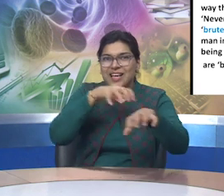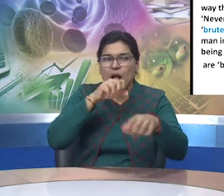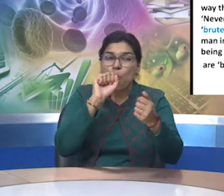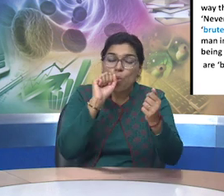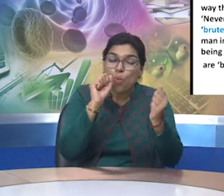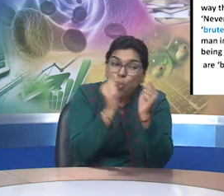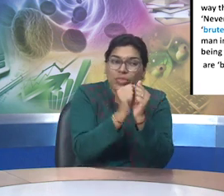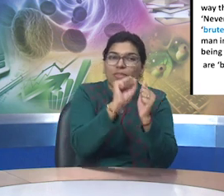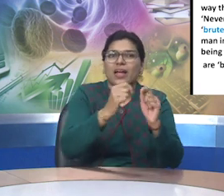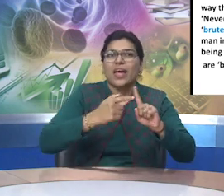at this